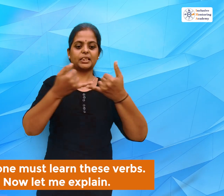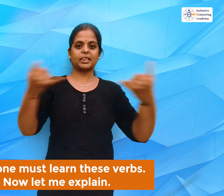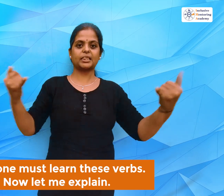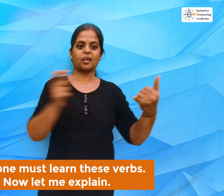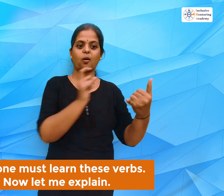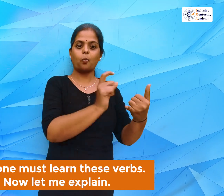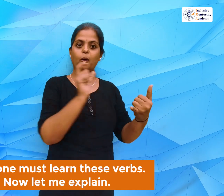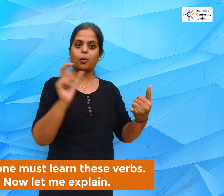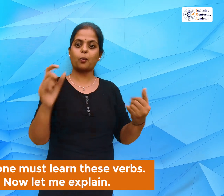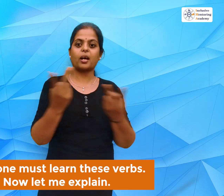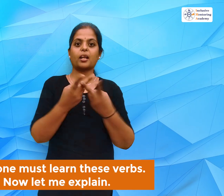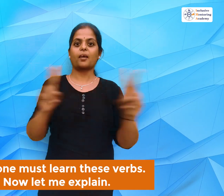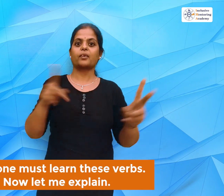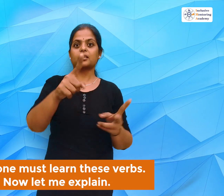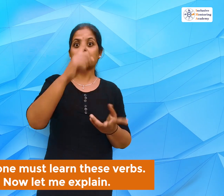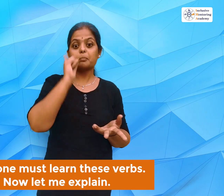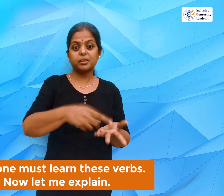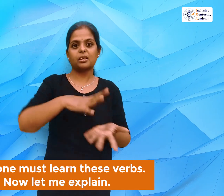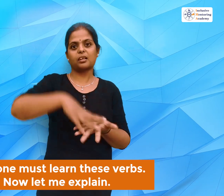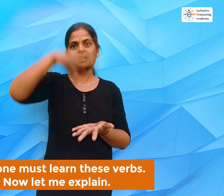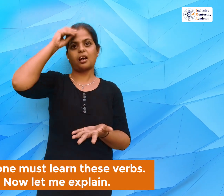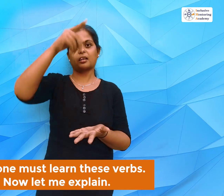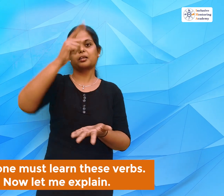Everyone must learn these verbs.